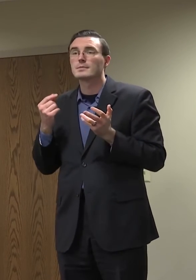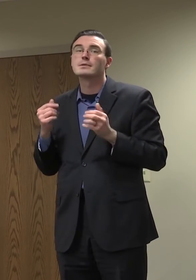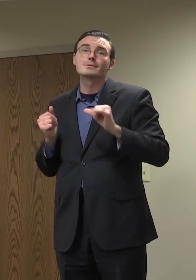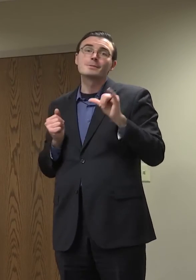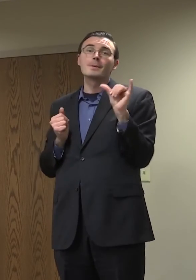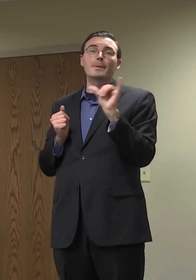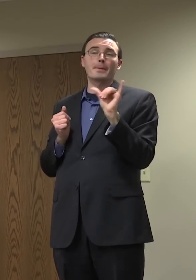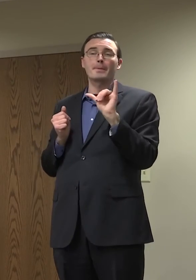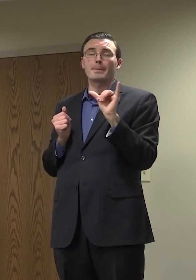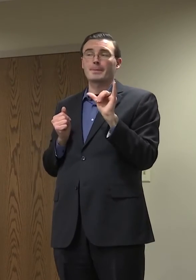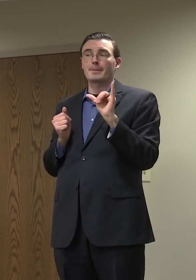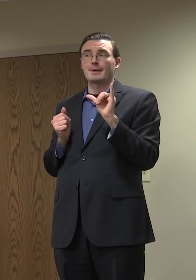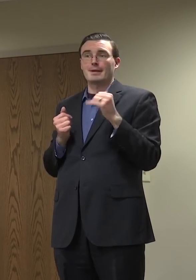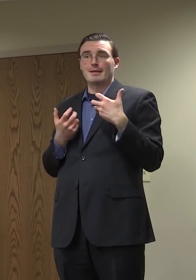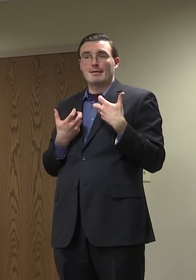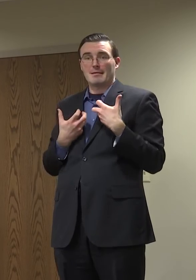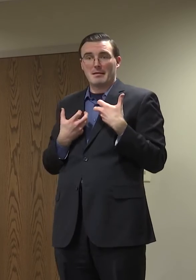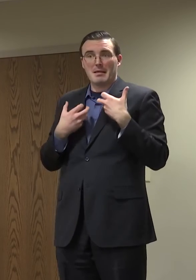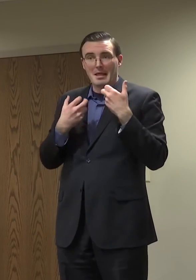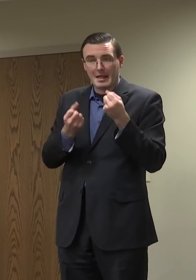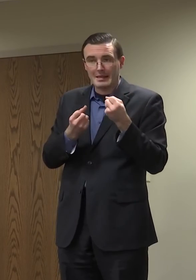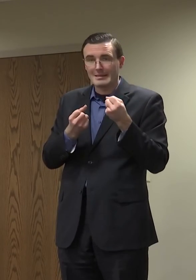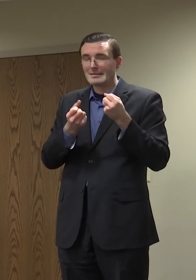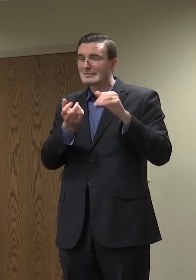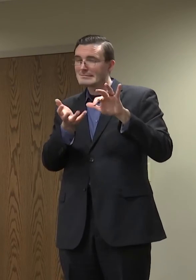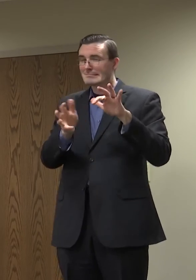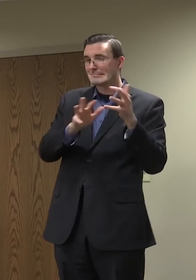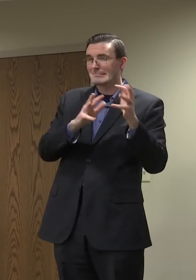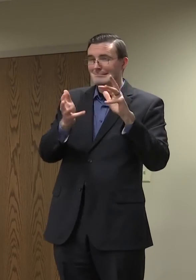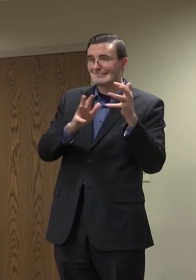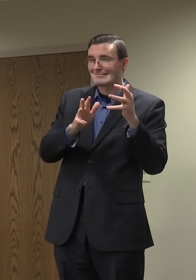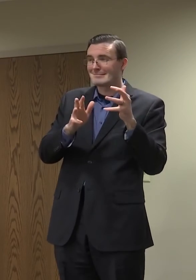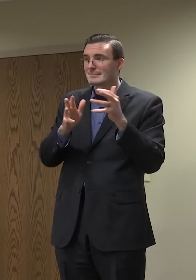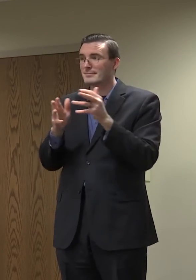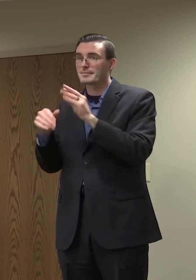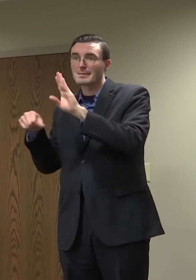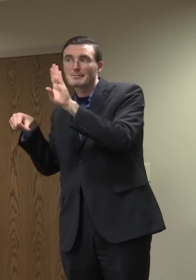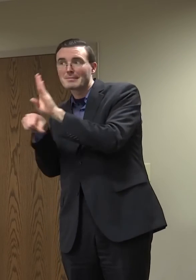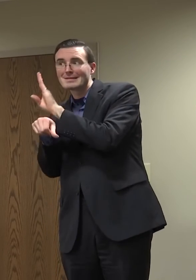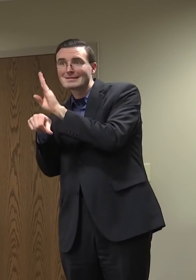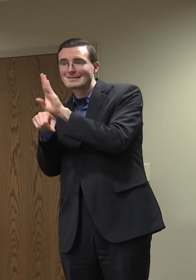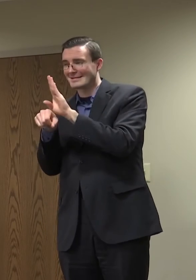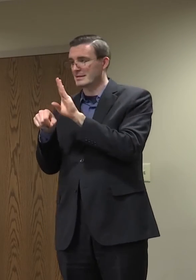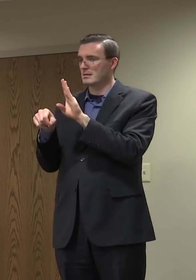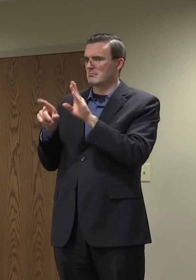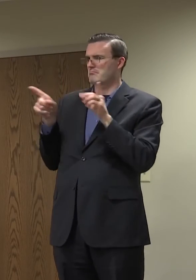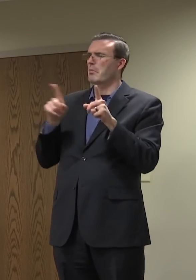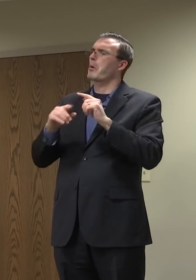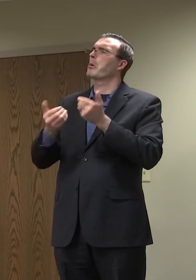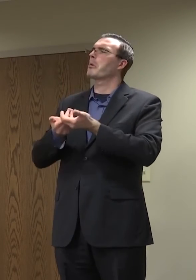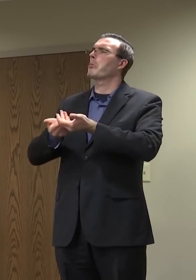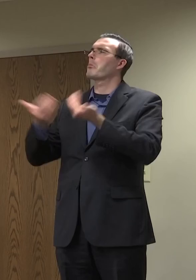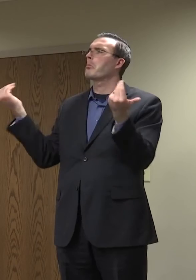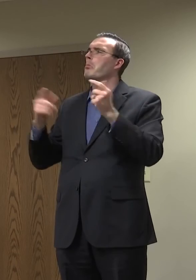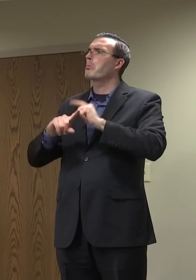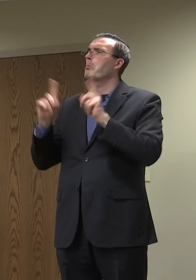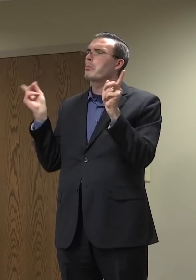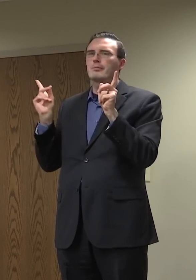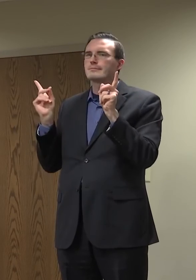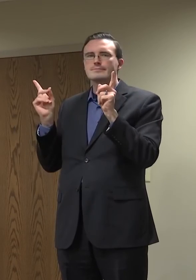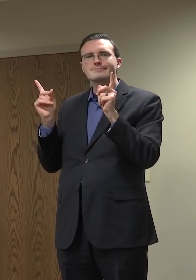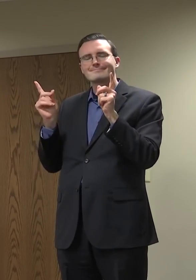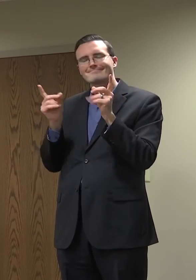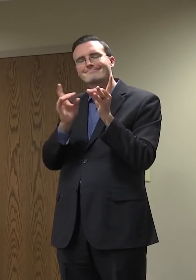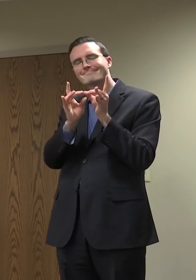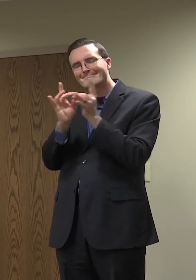implications are intricately tied with the economics. So I would certainly ask everyone,